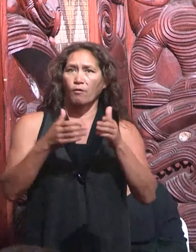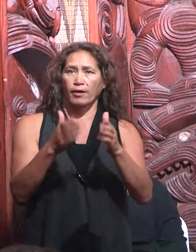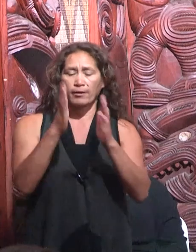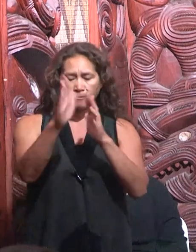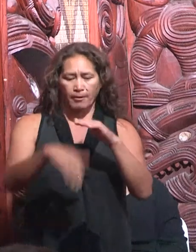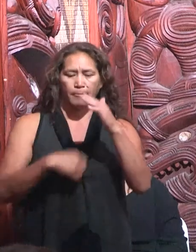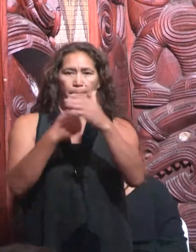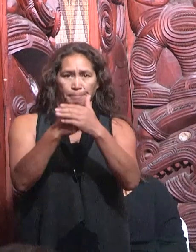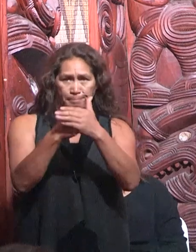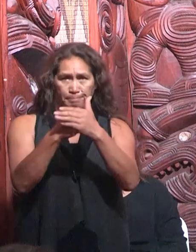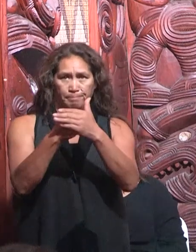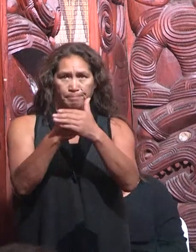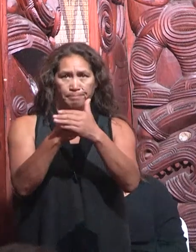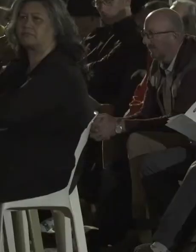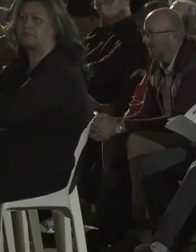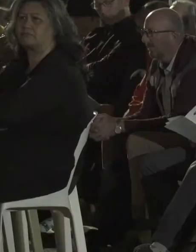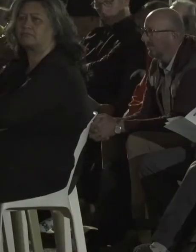many.